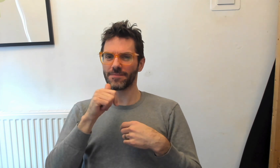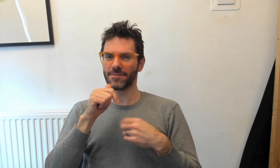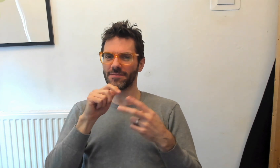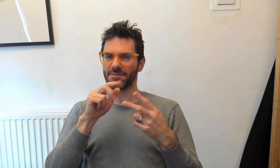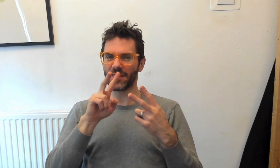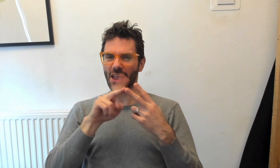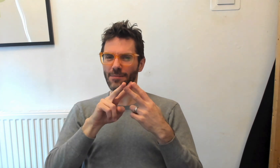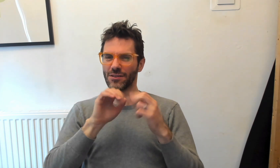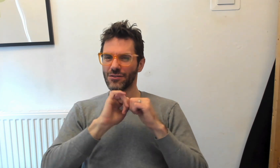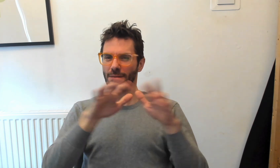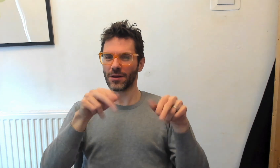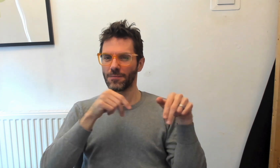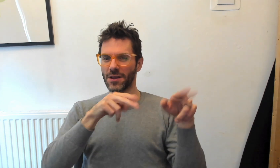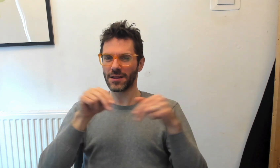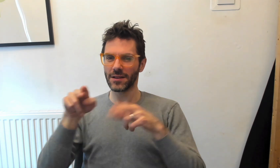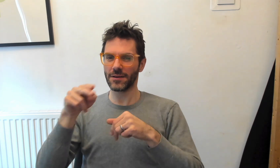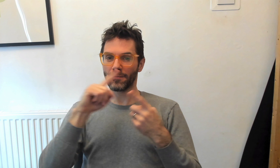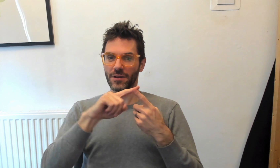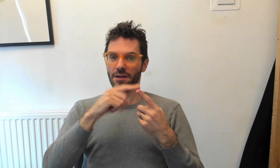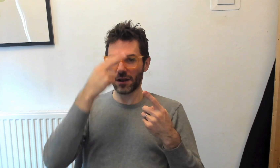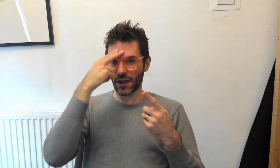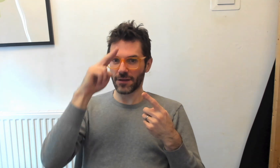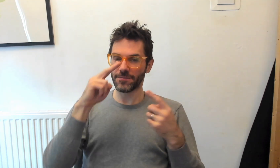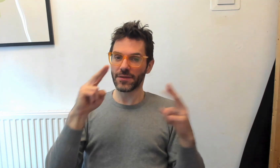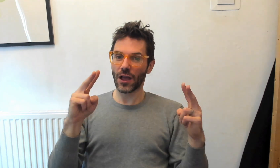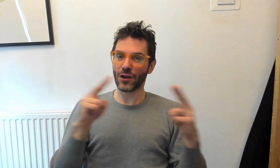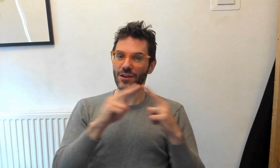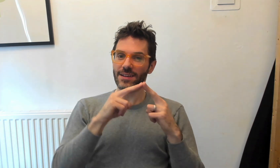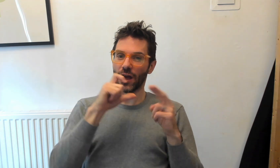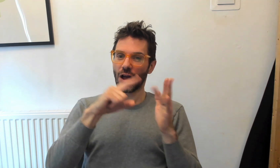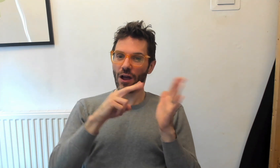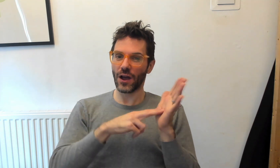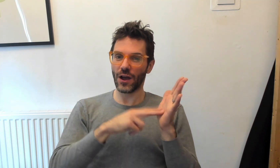We use a couple of deployment methods, one called connect,